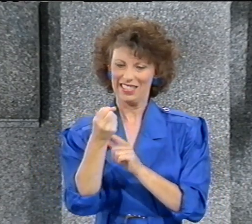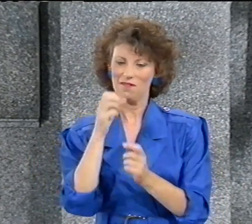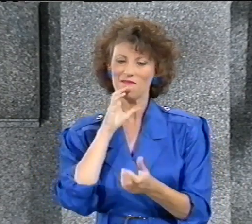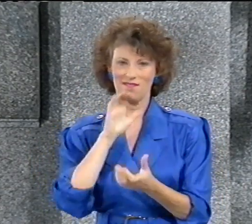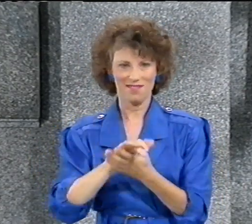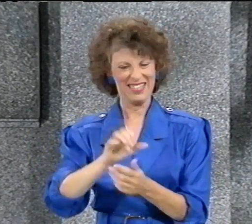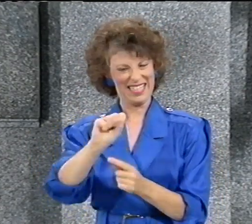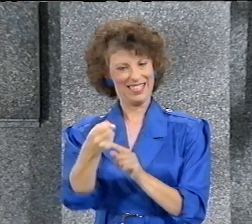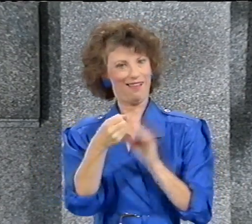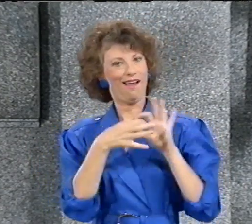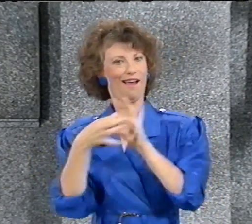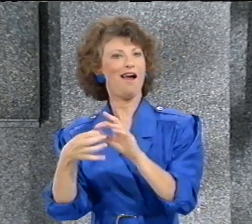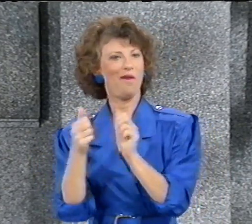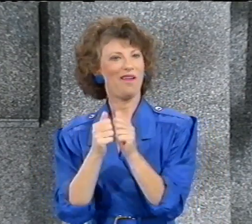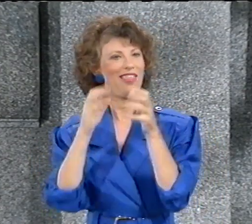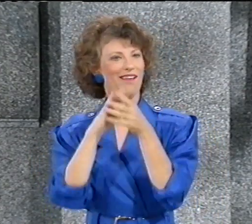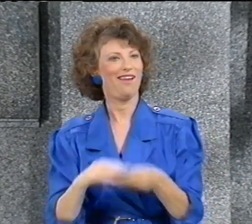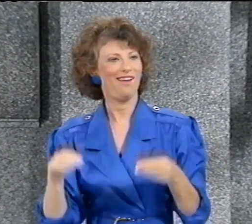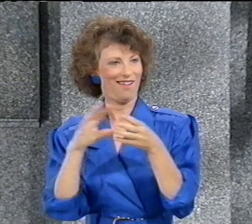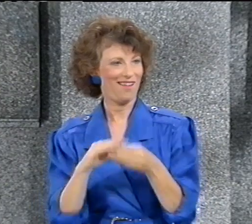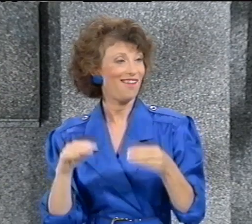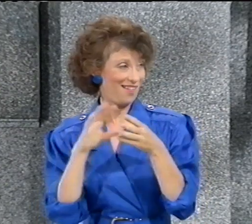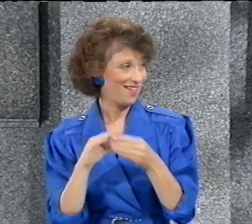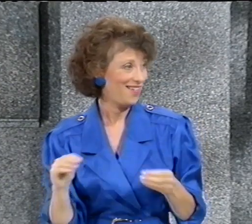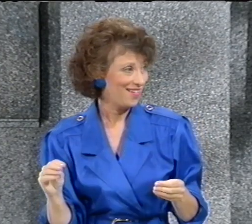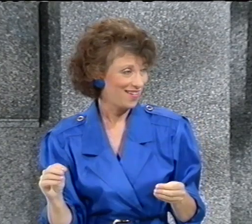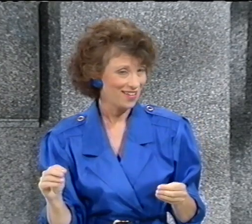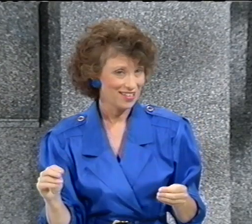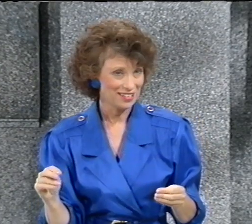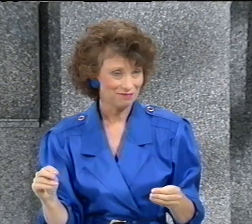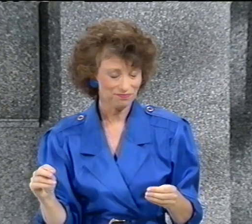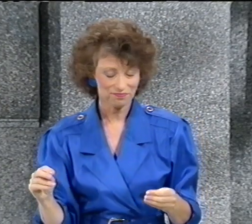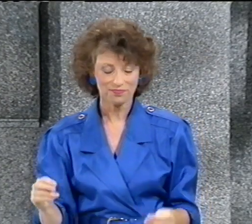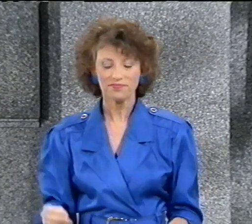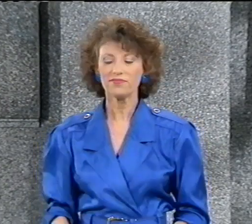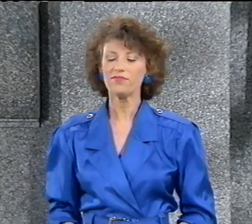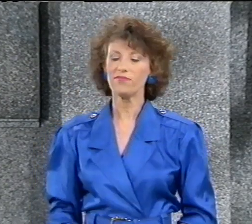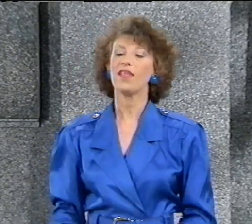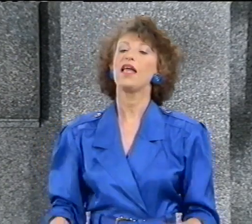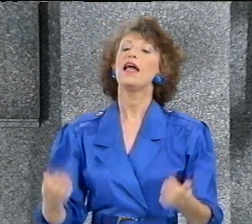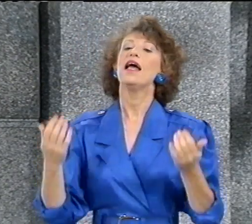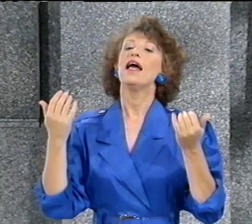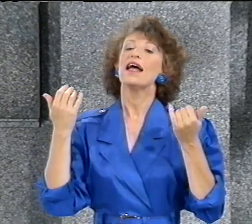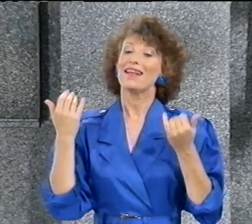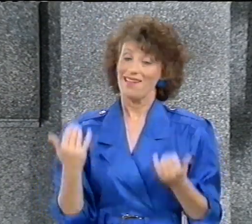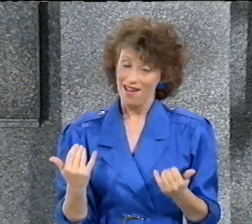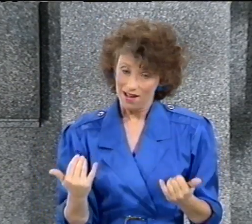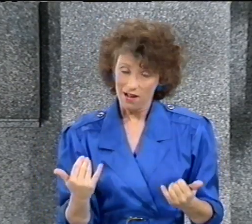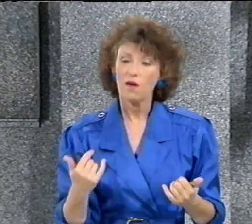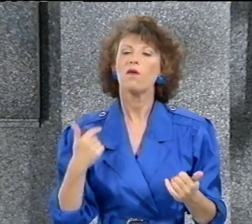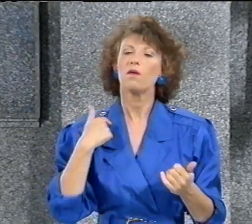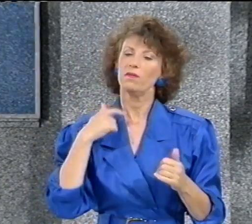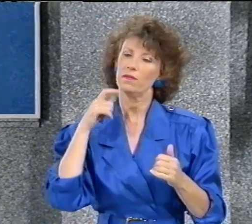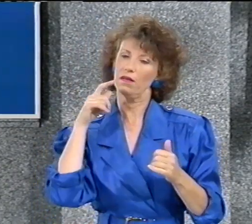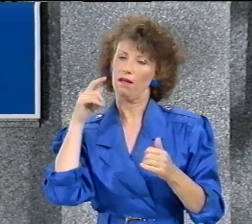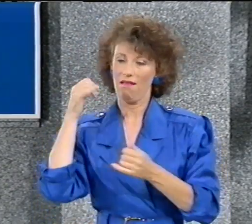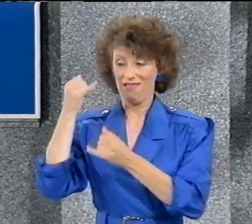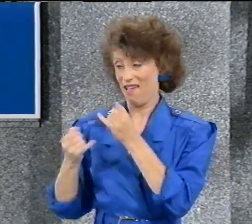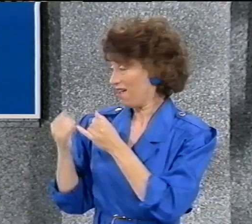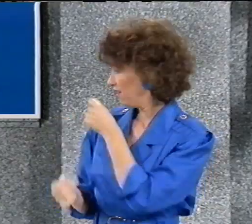his wife is ill. So I'm using the possessive S after I've described the man next door. And